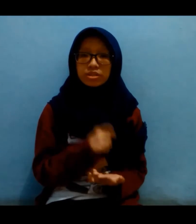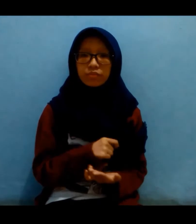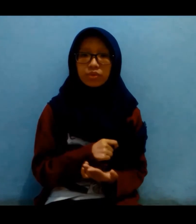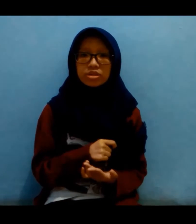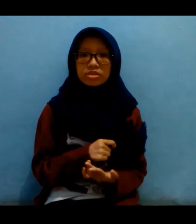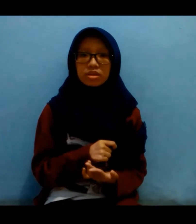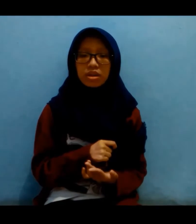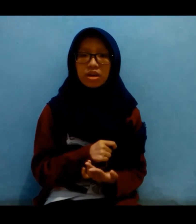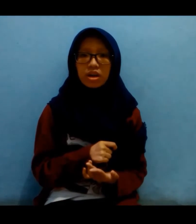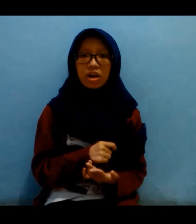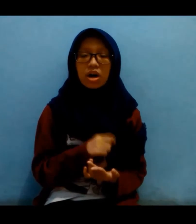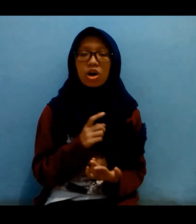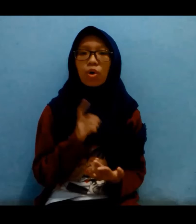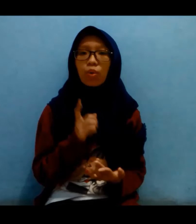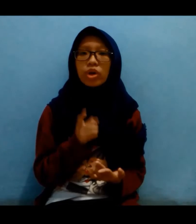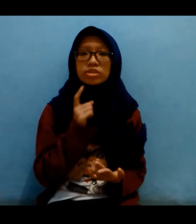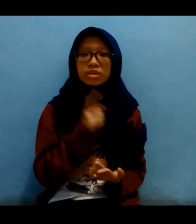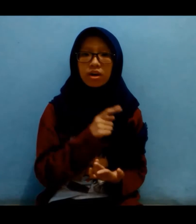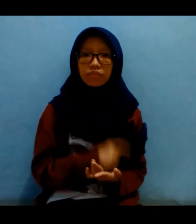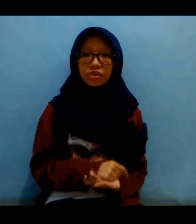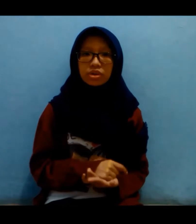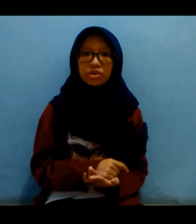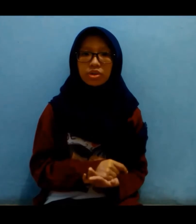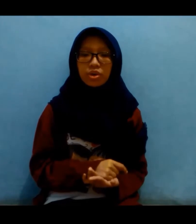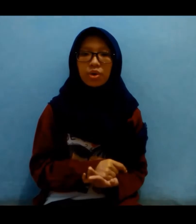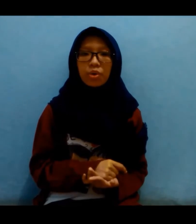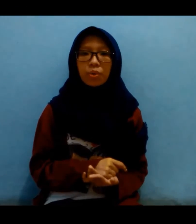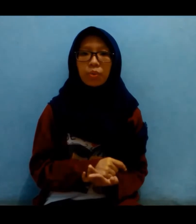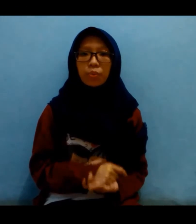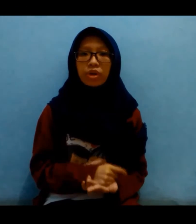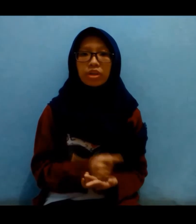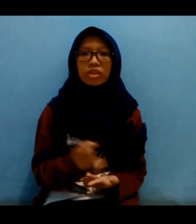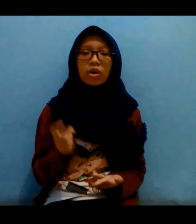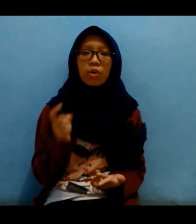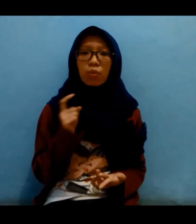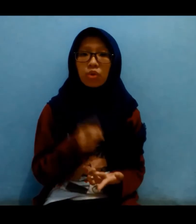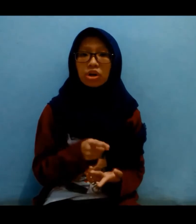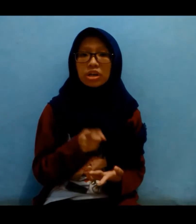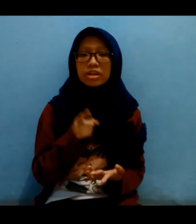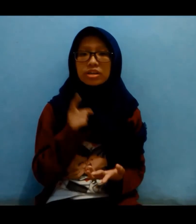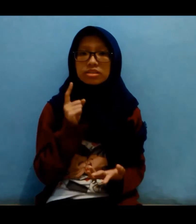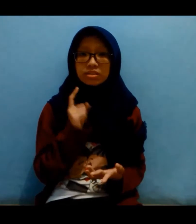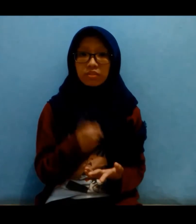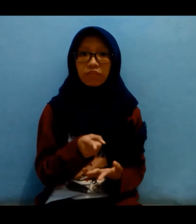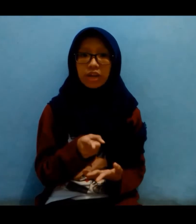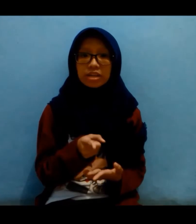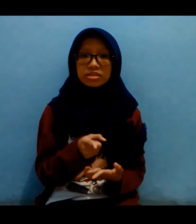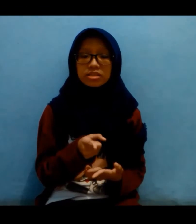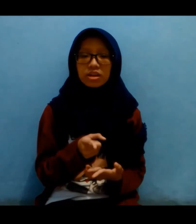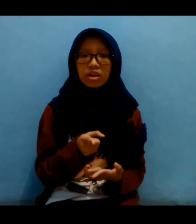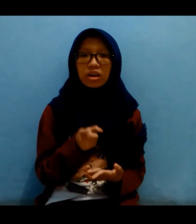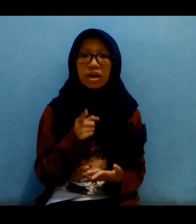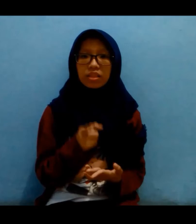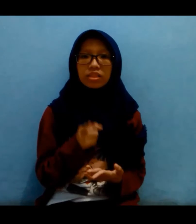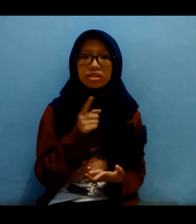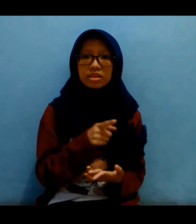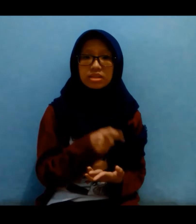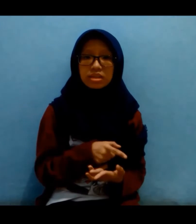persuasive words are always covered with warning, phrase, until